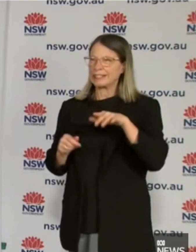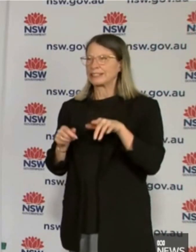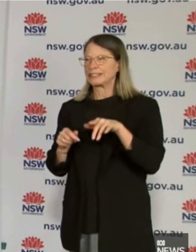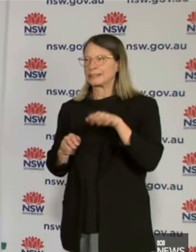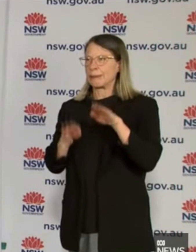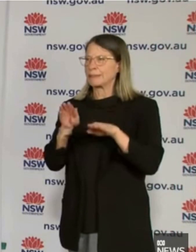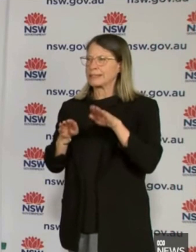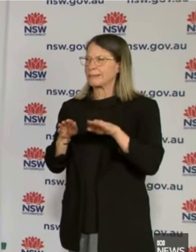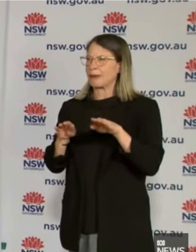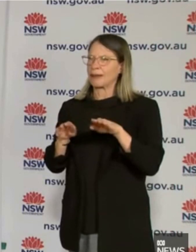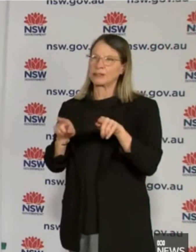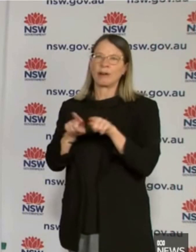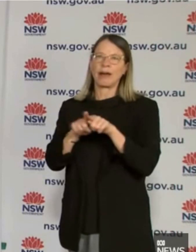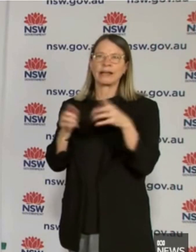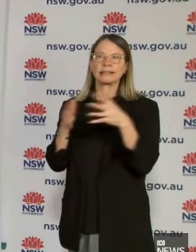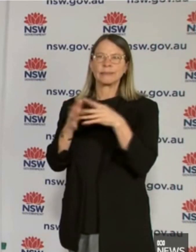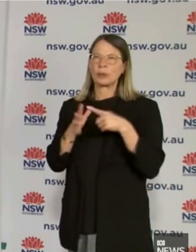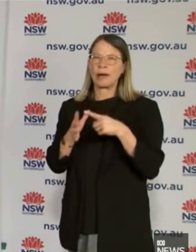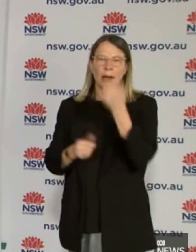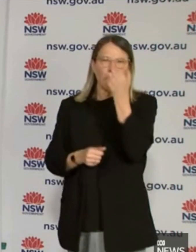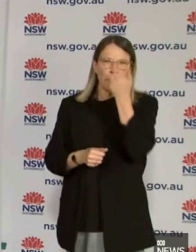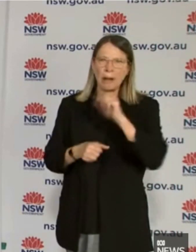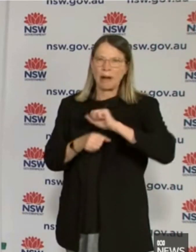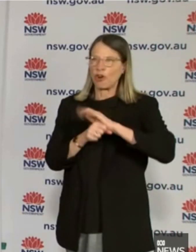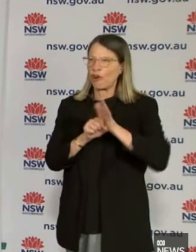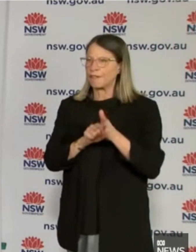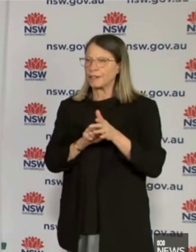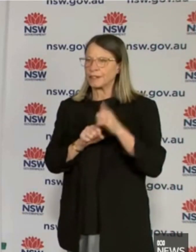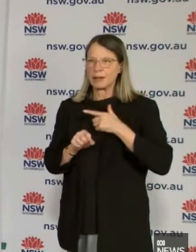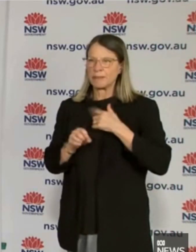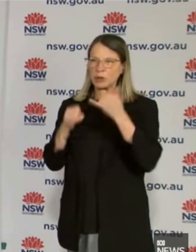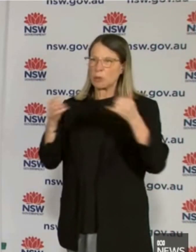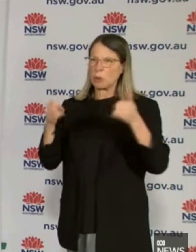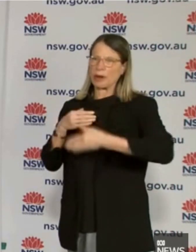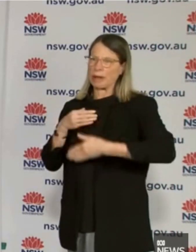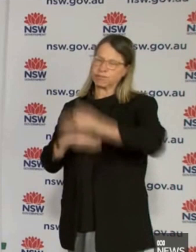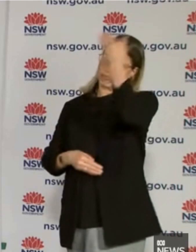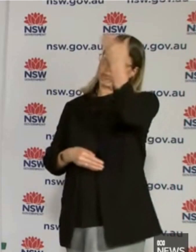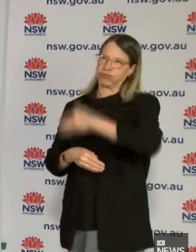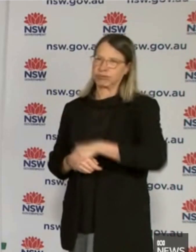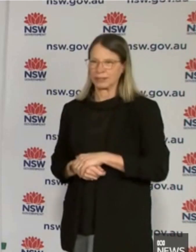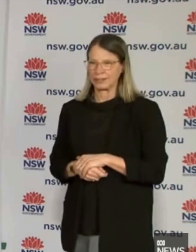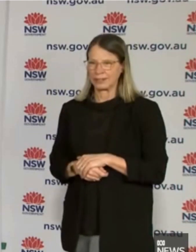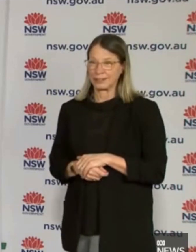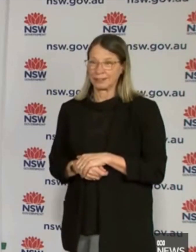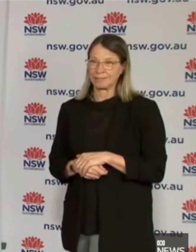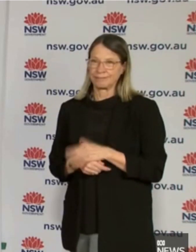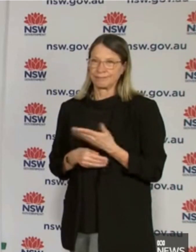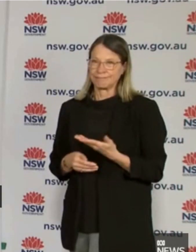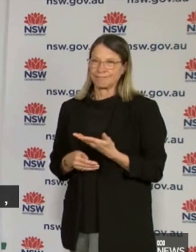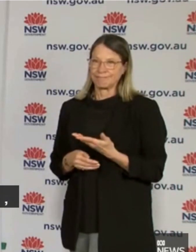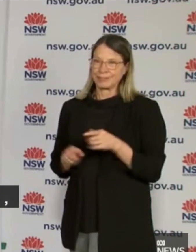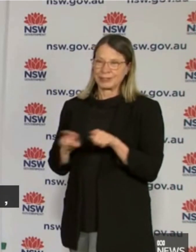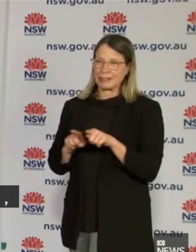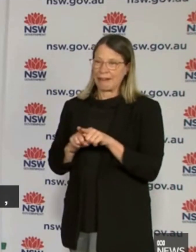WA have had almost no cases because they've just pulled up the gate across the Nullarbor Highway. There's a moat that